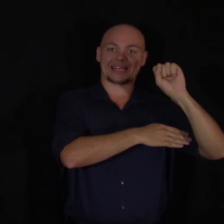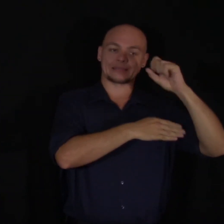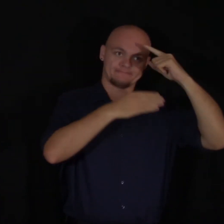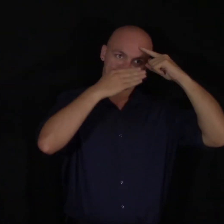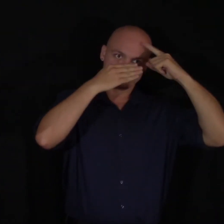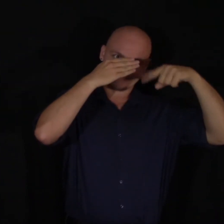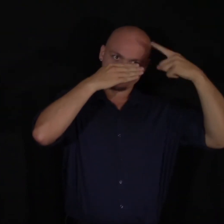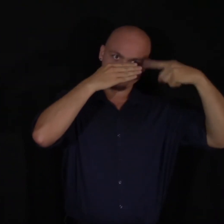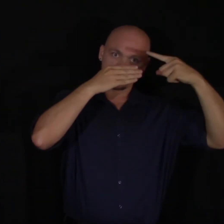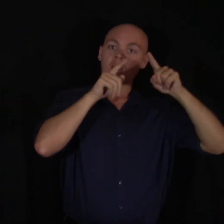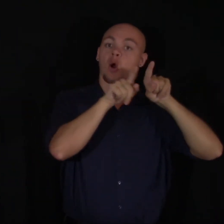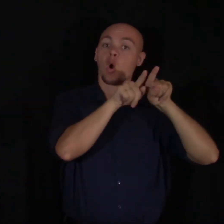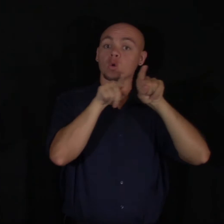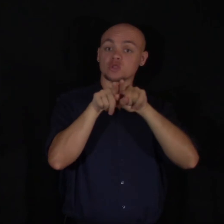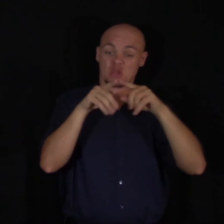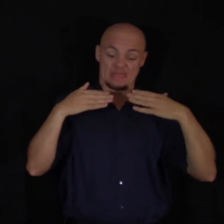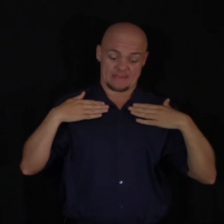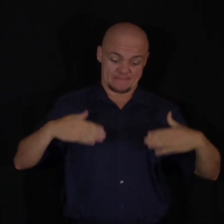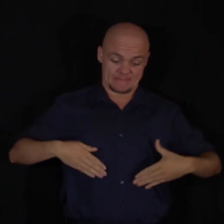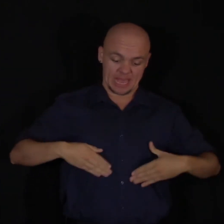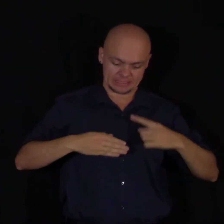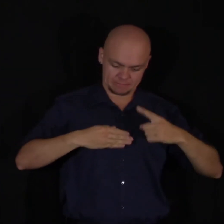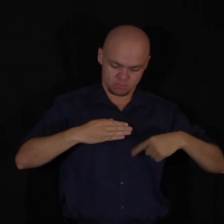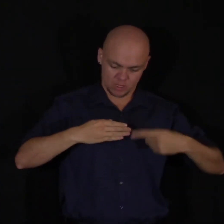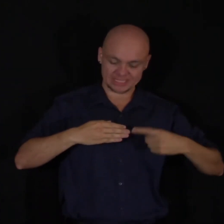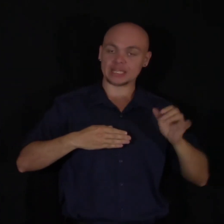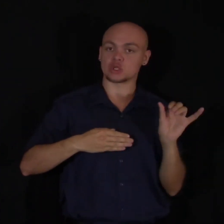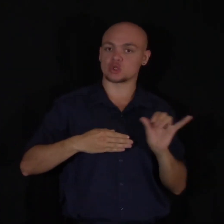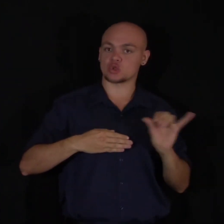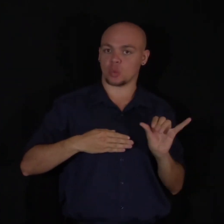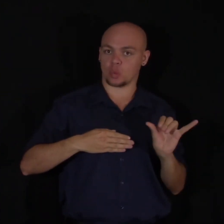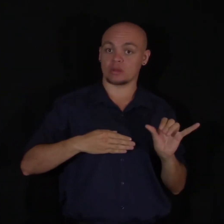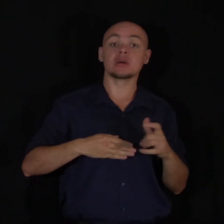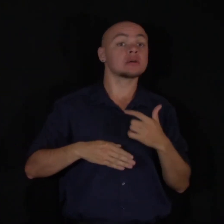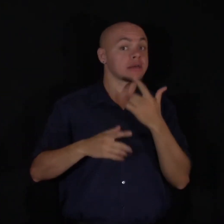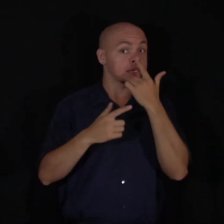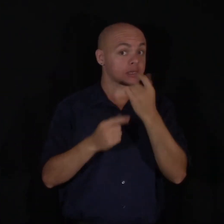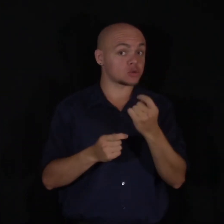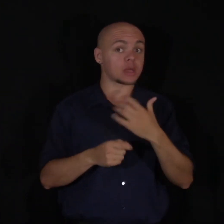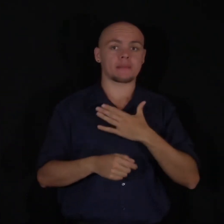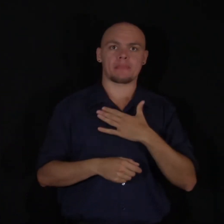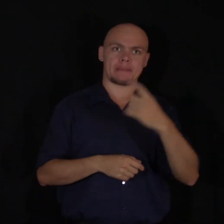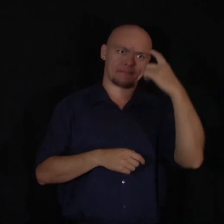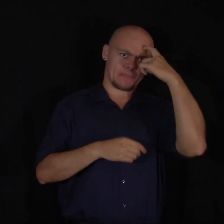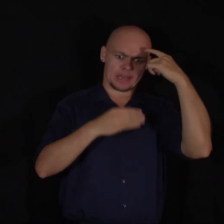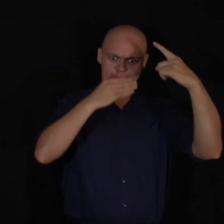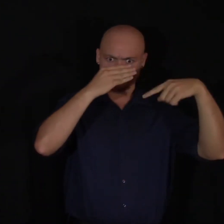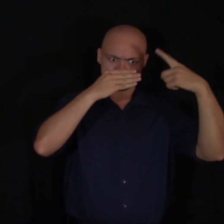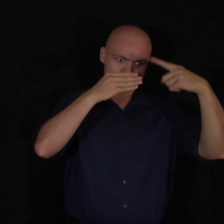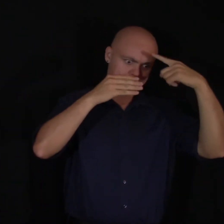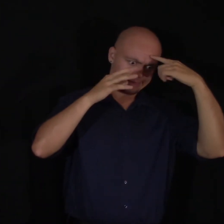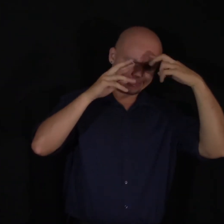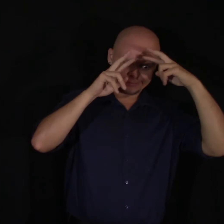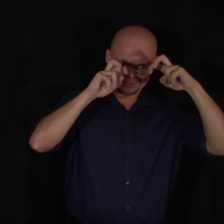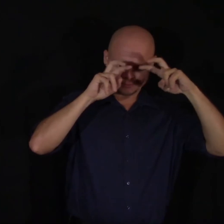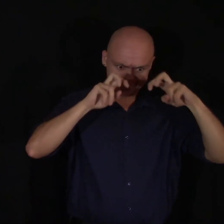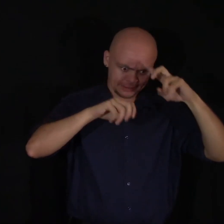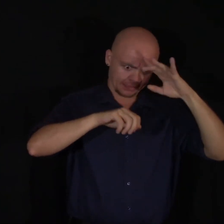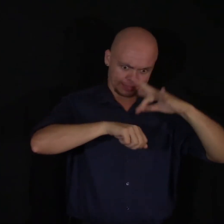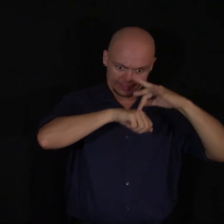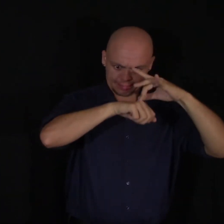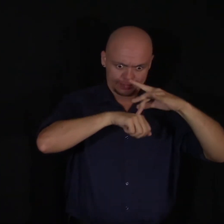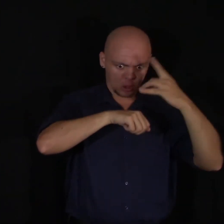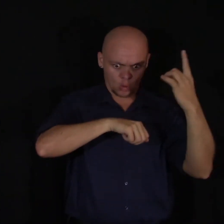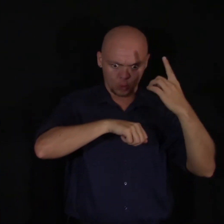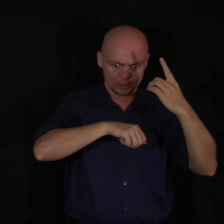here. And that was really interesting to me because I was tired of being in my own head and overthinking things all the time. And I